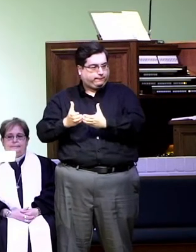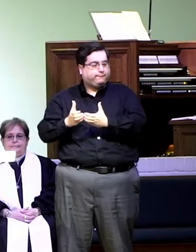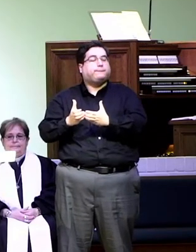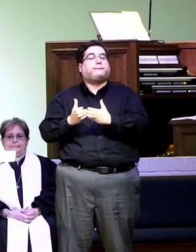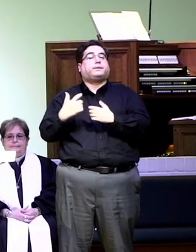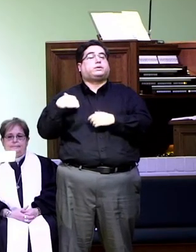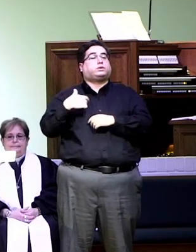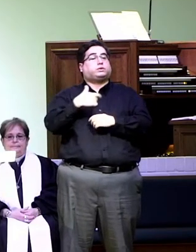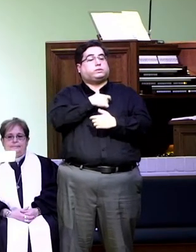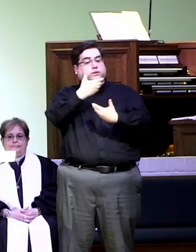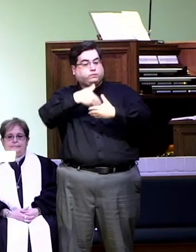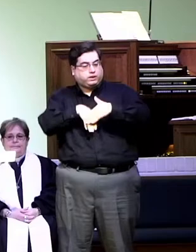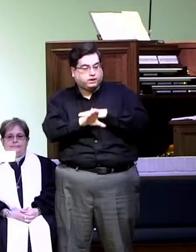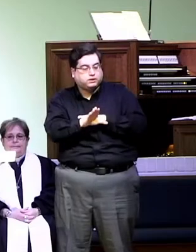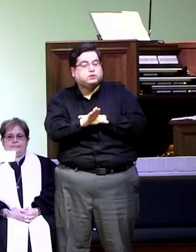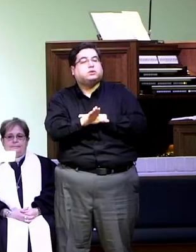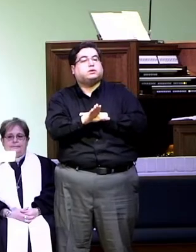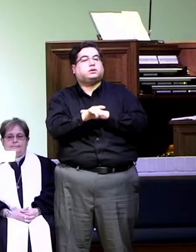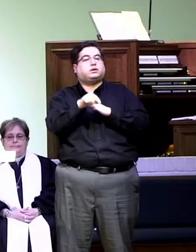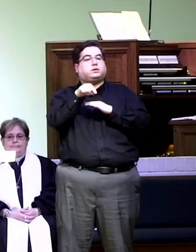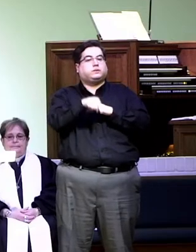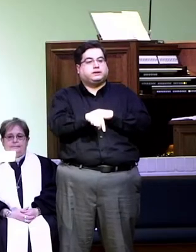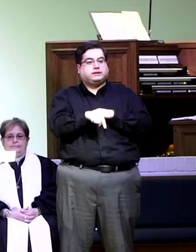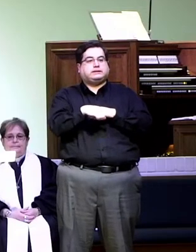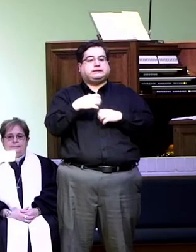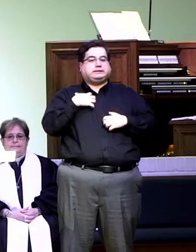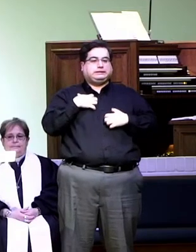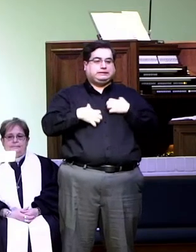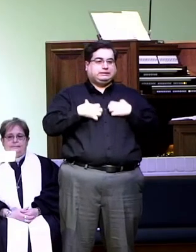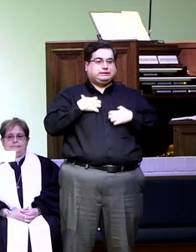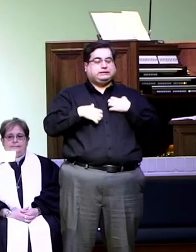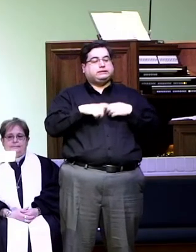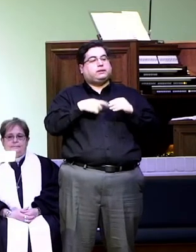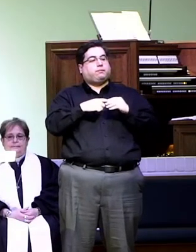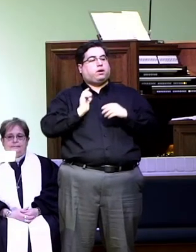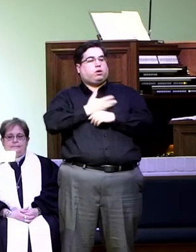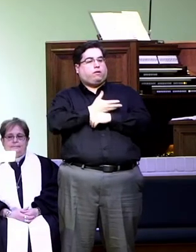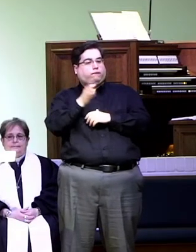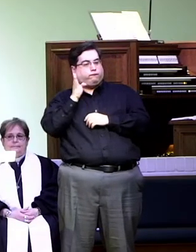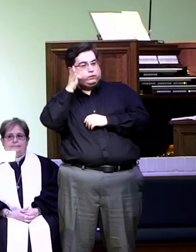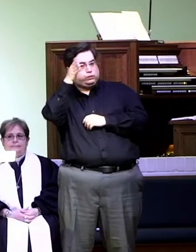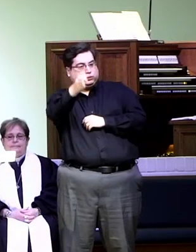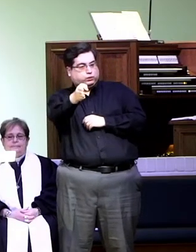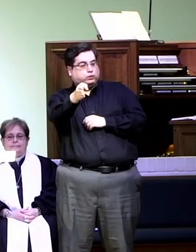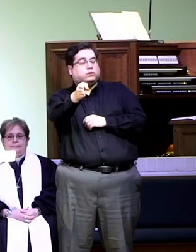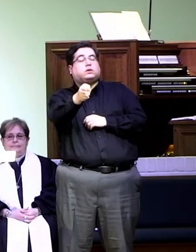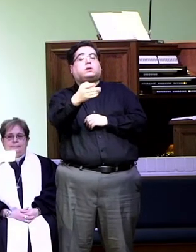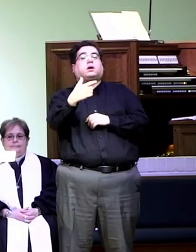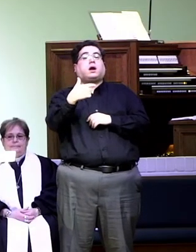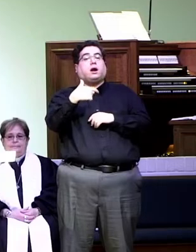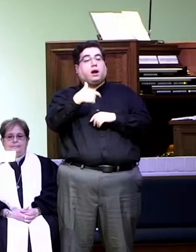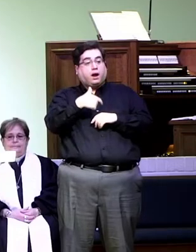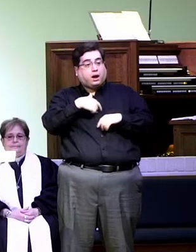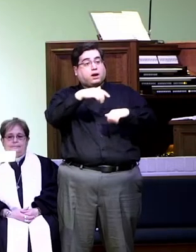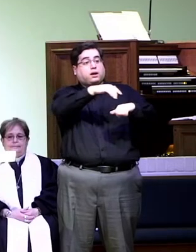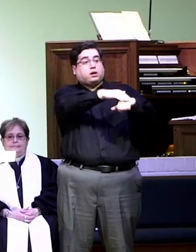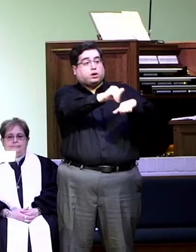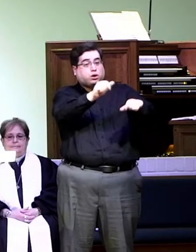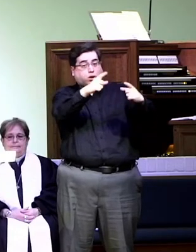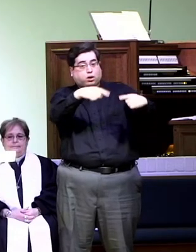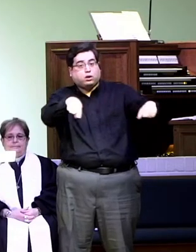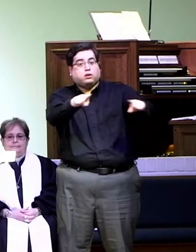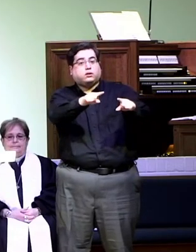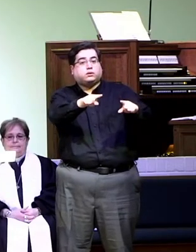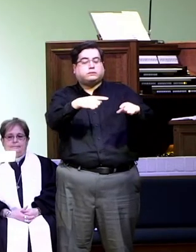we enter into this discernment about our future, I call on you to be